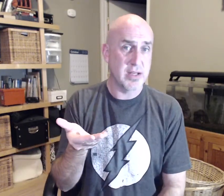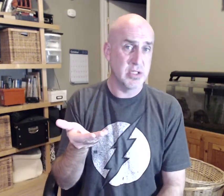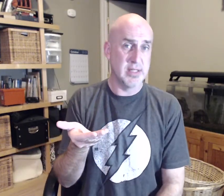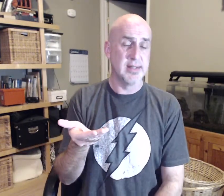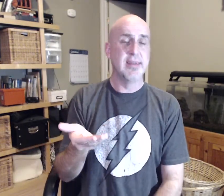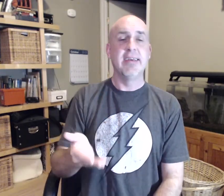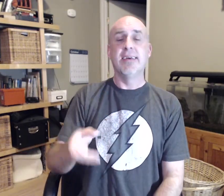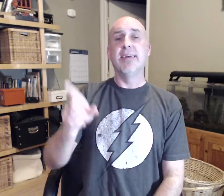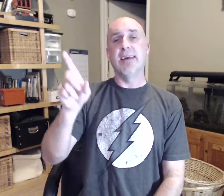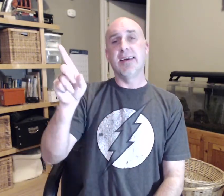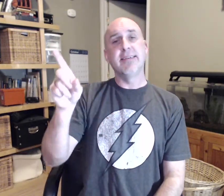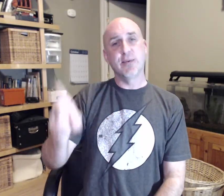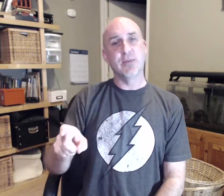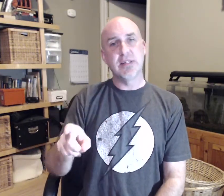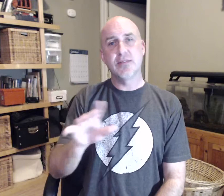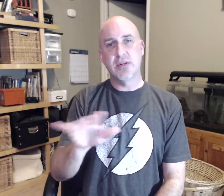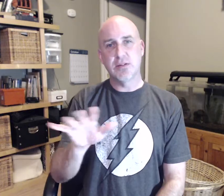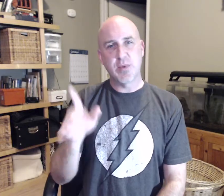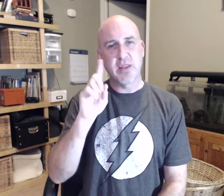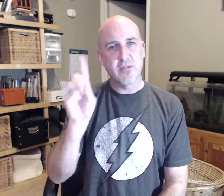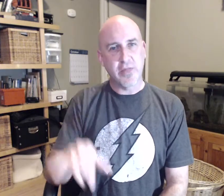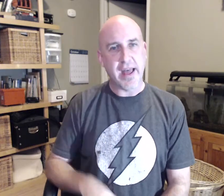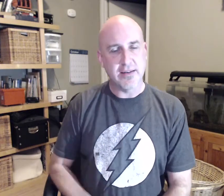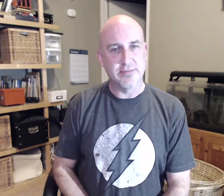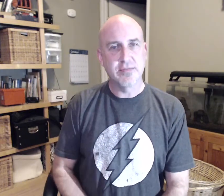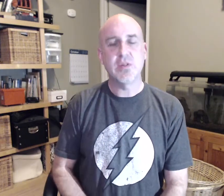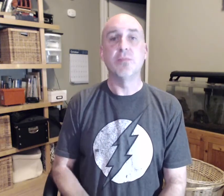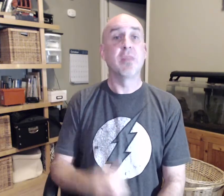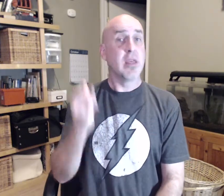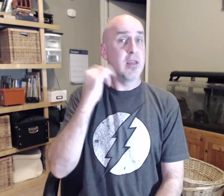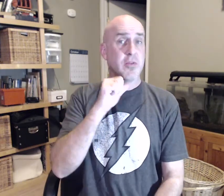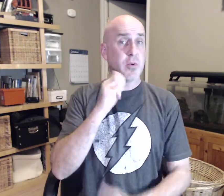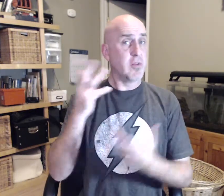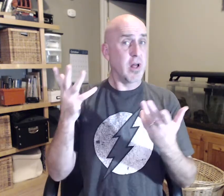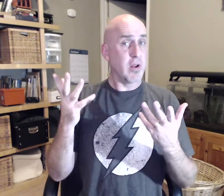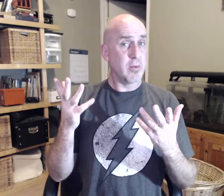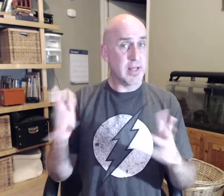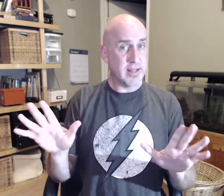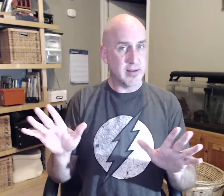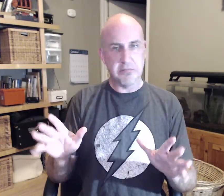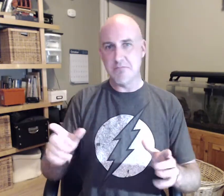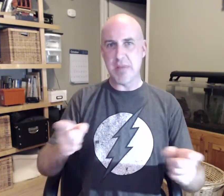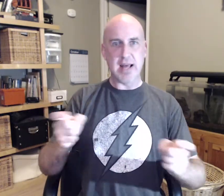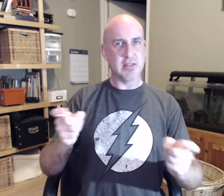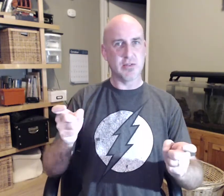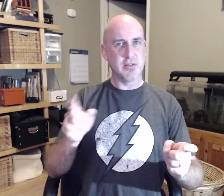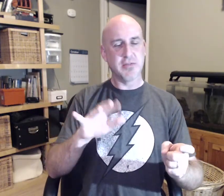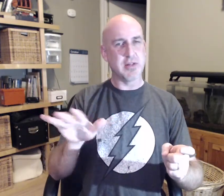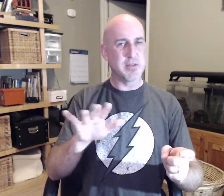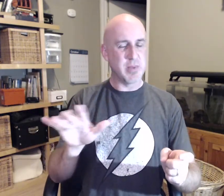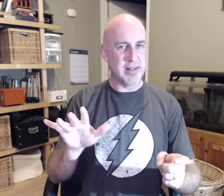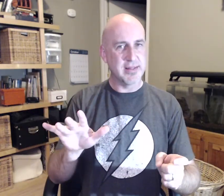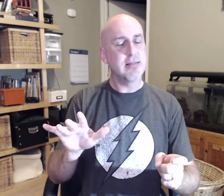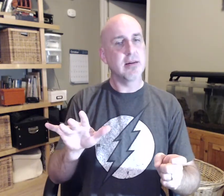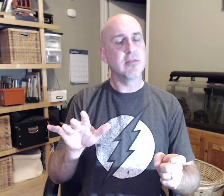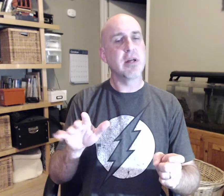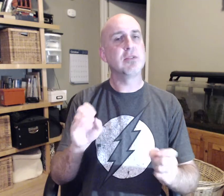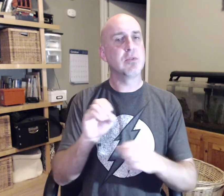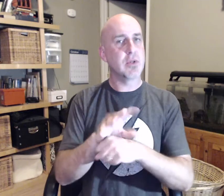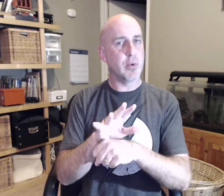introduction, and you will need the fingerspelling for that. So if you have not already mastered the fingerspelling, I advise you to go